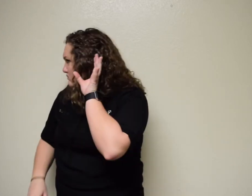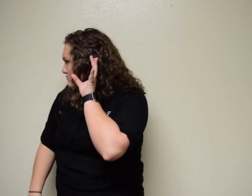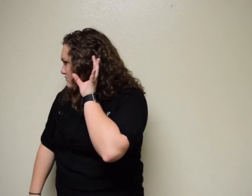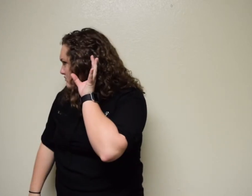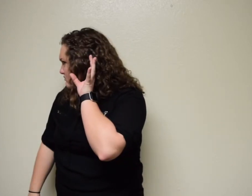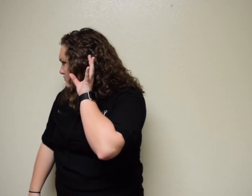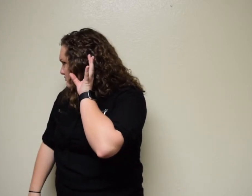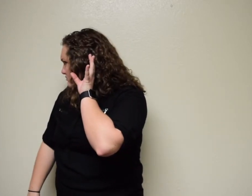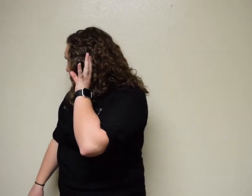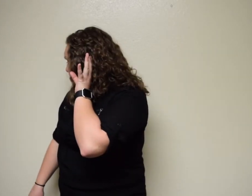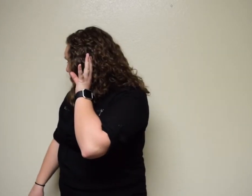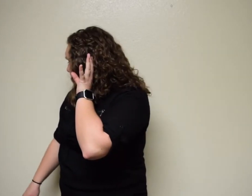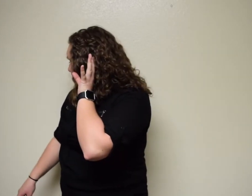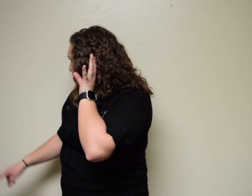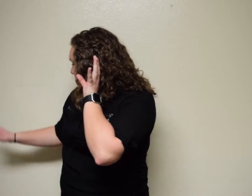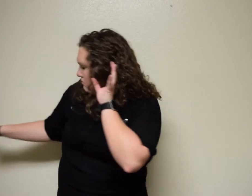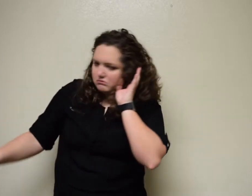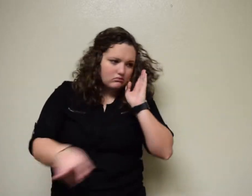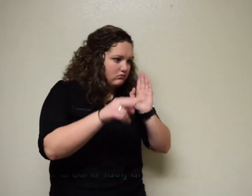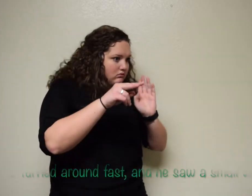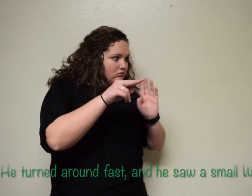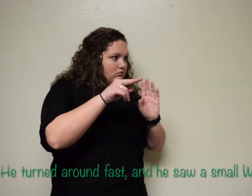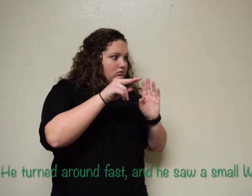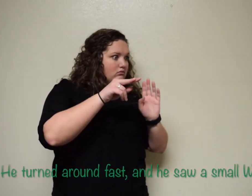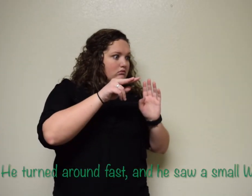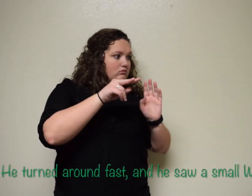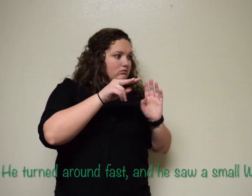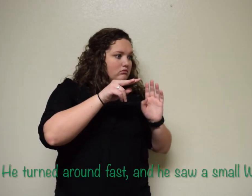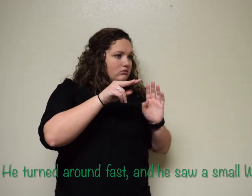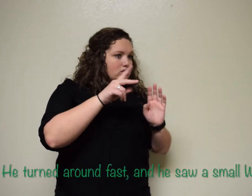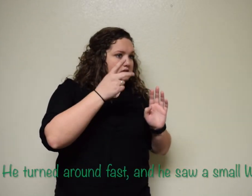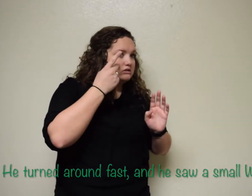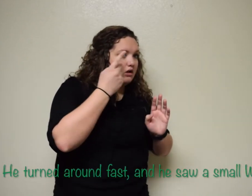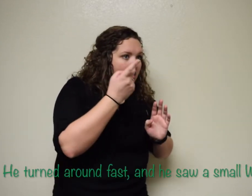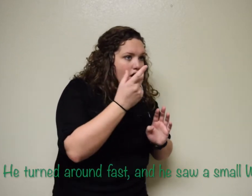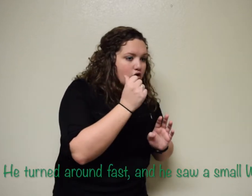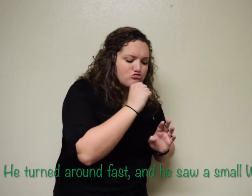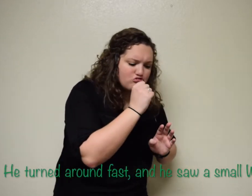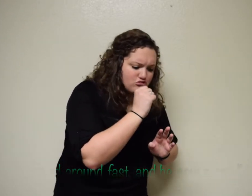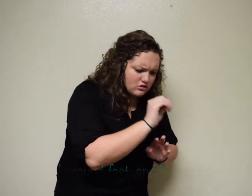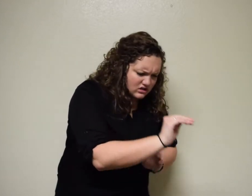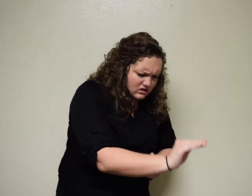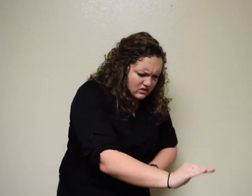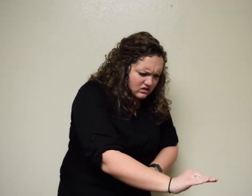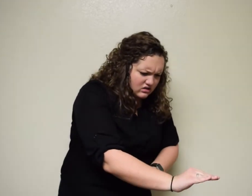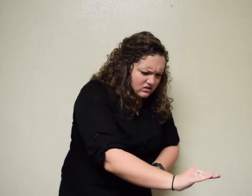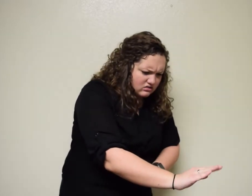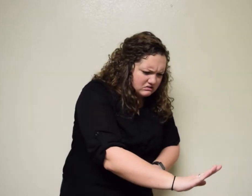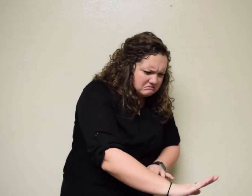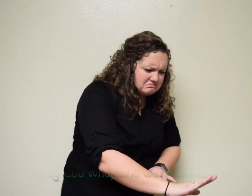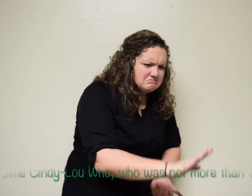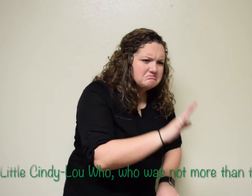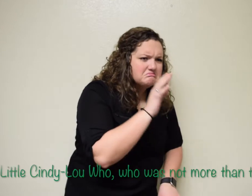he turned around fast and he saw a small who little Cindy Lou who